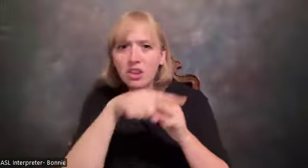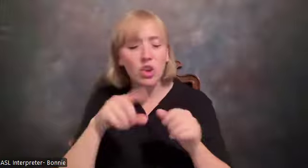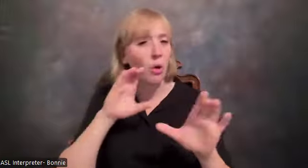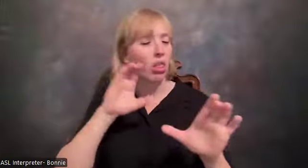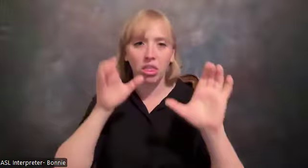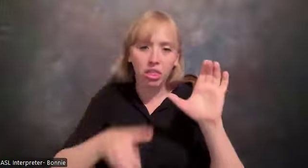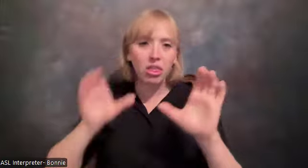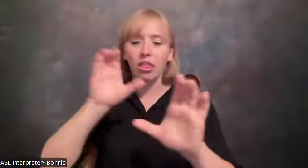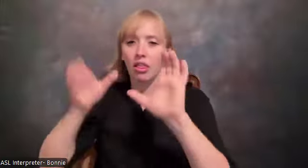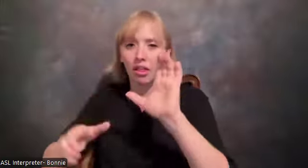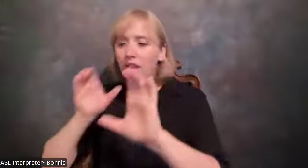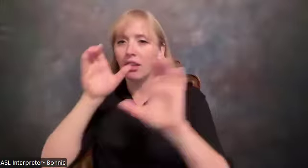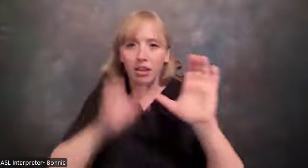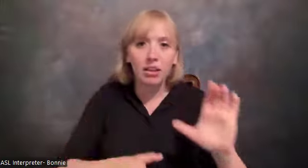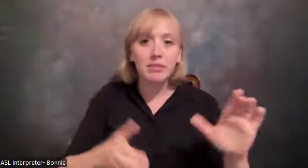going with you.